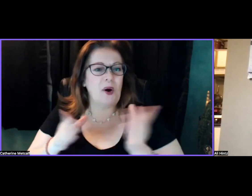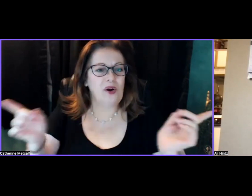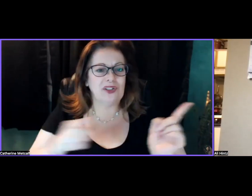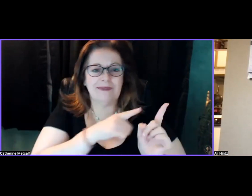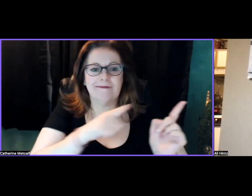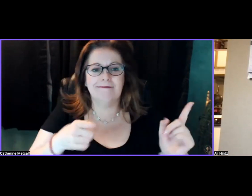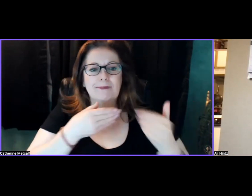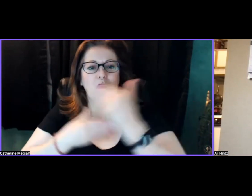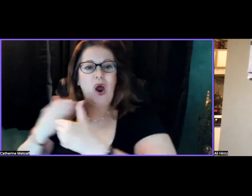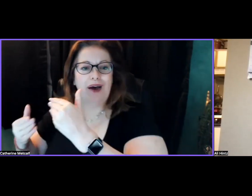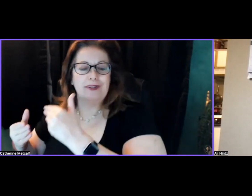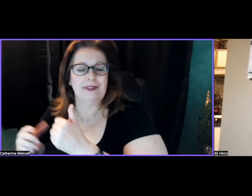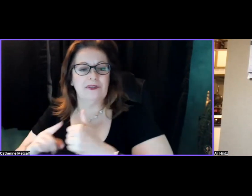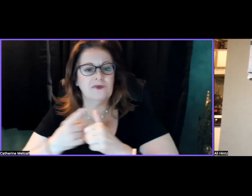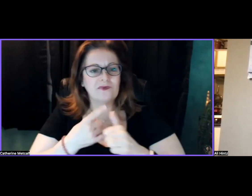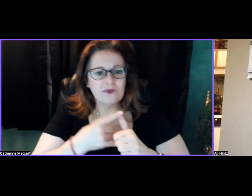Feasting.